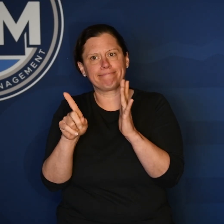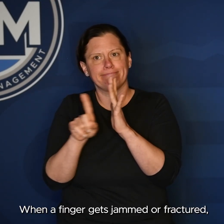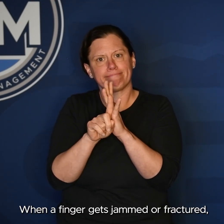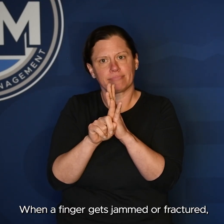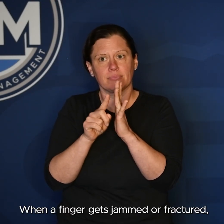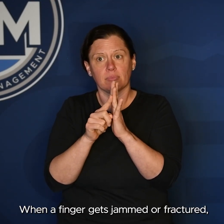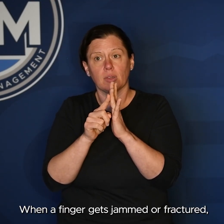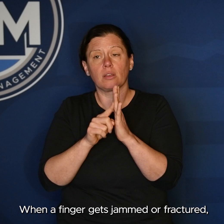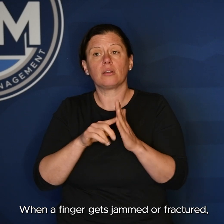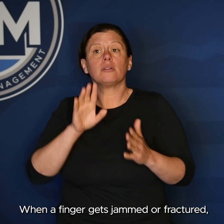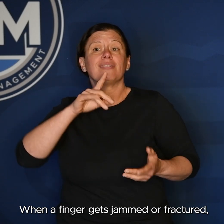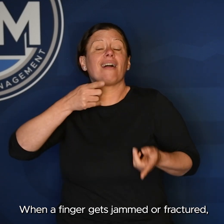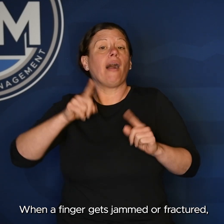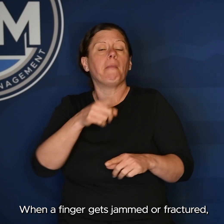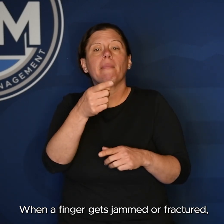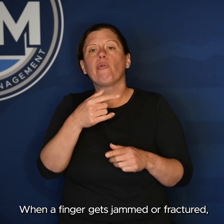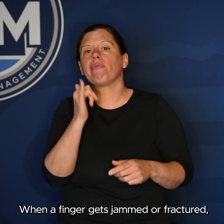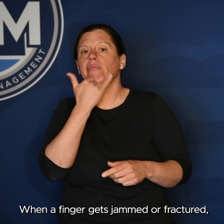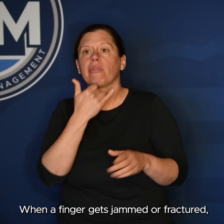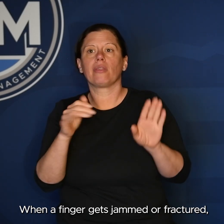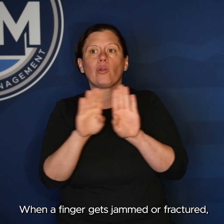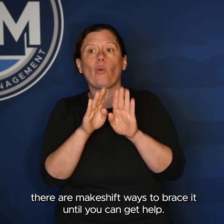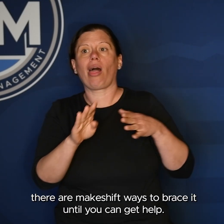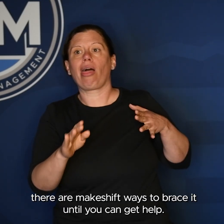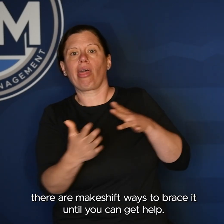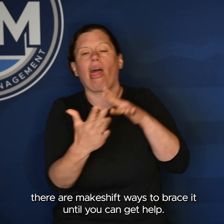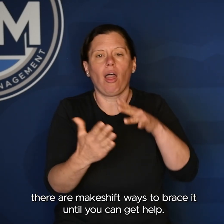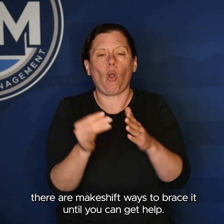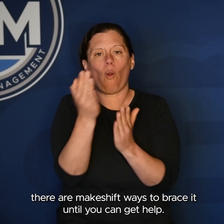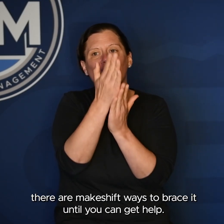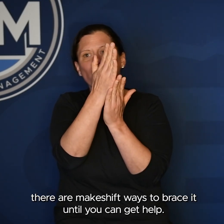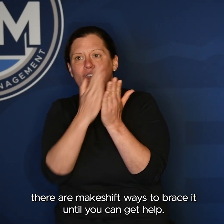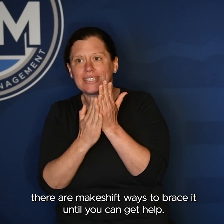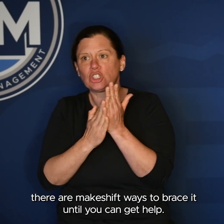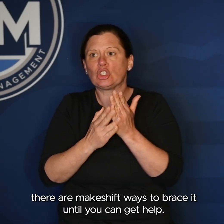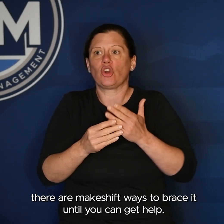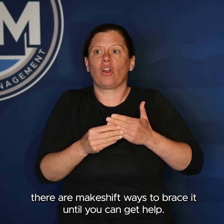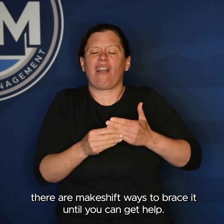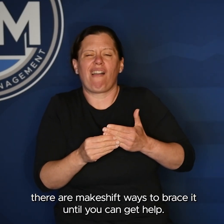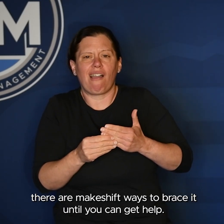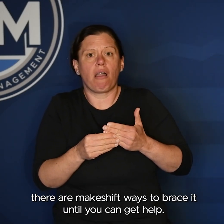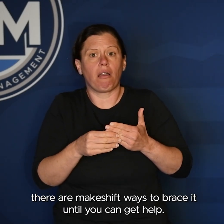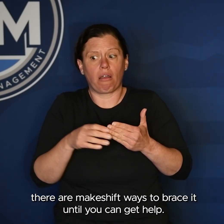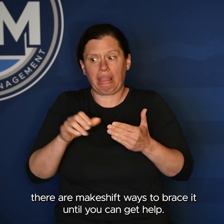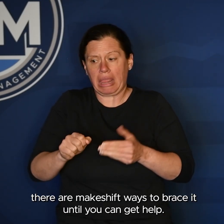When a finger gets jammed or fractured, there are makeshift ways to brace it until you can get